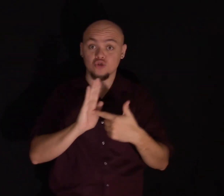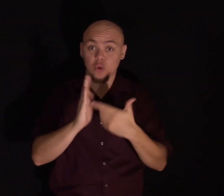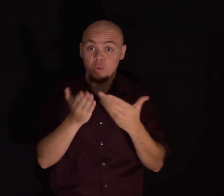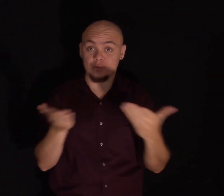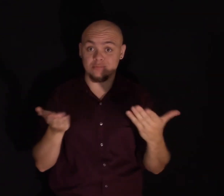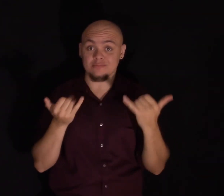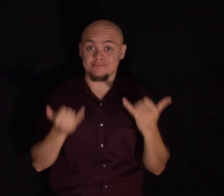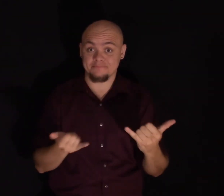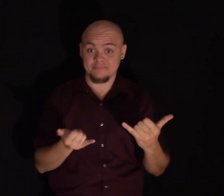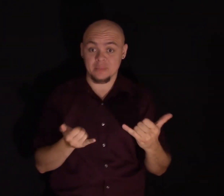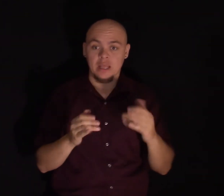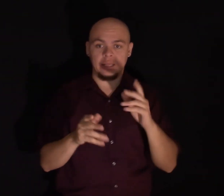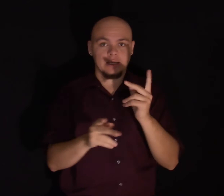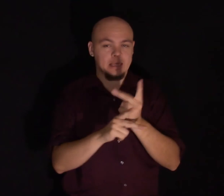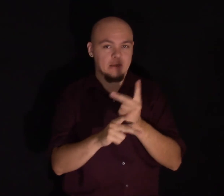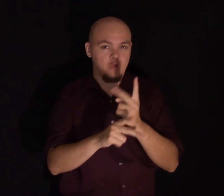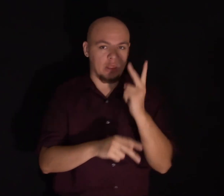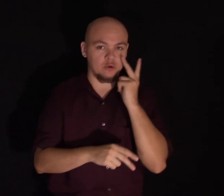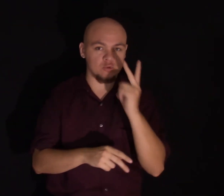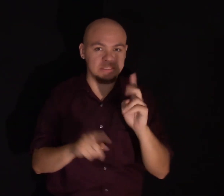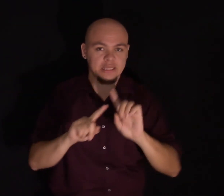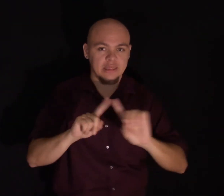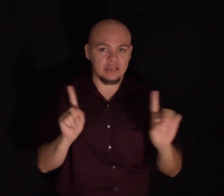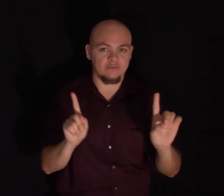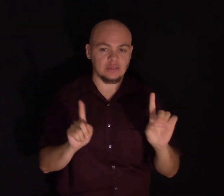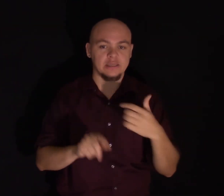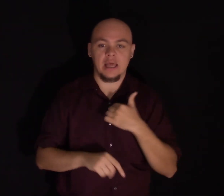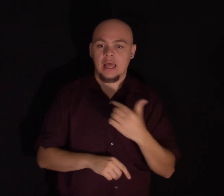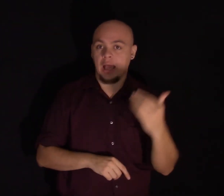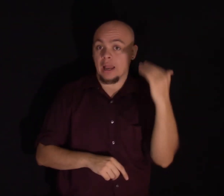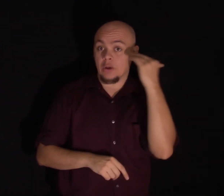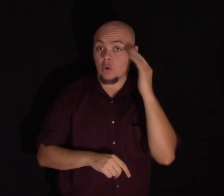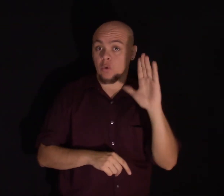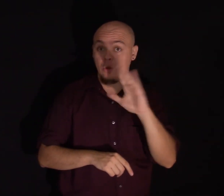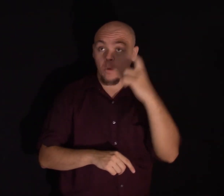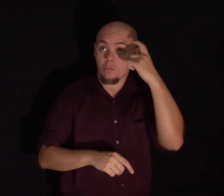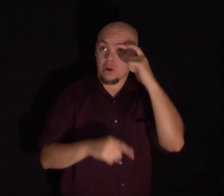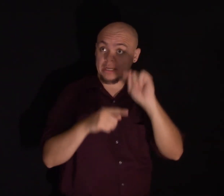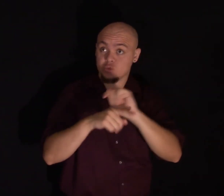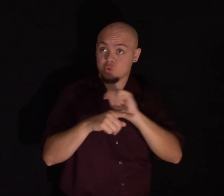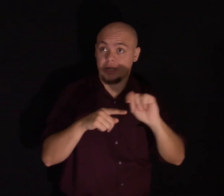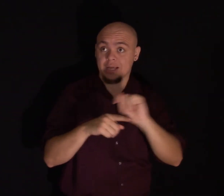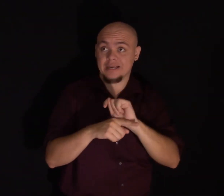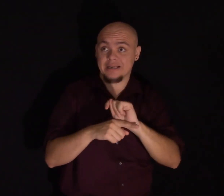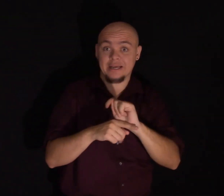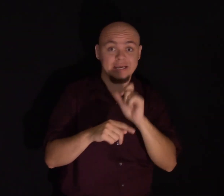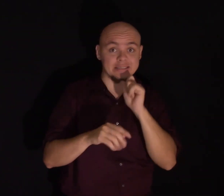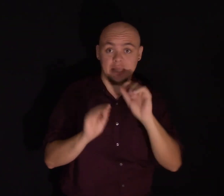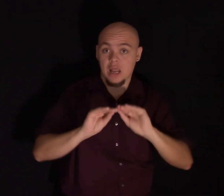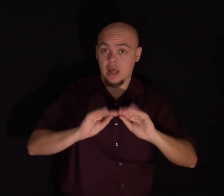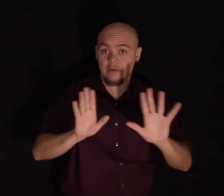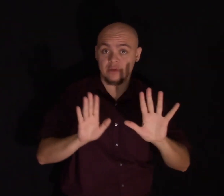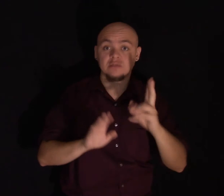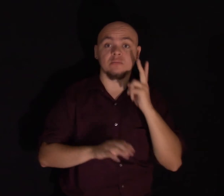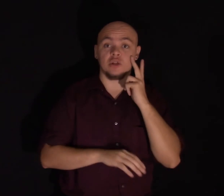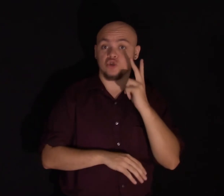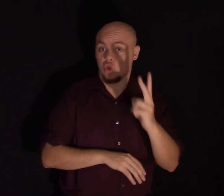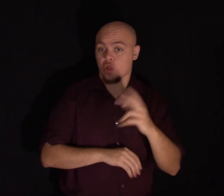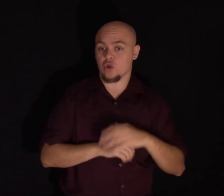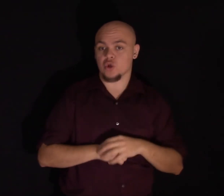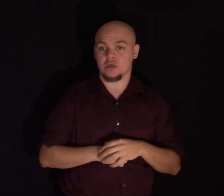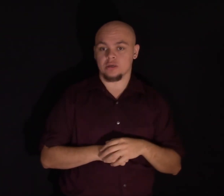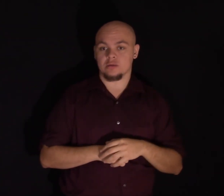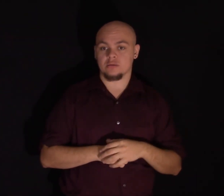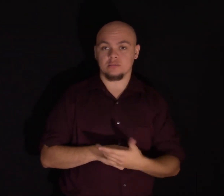and i want you to take a look carefully to see if you can notice a difference and i know that if you're not a trained brain expert it's not that obvious but just take a look okay